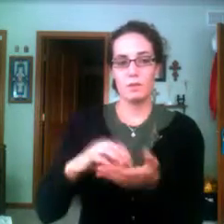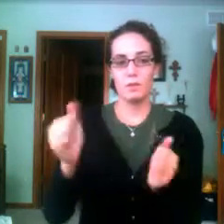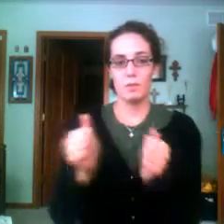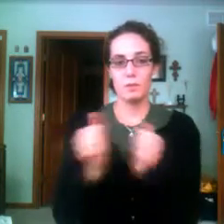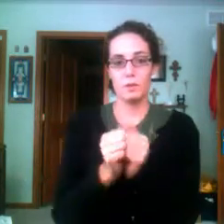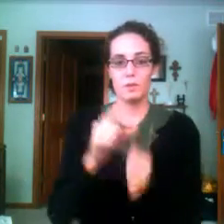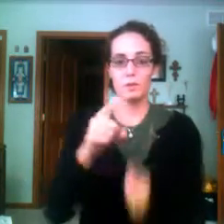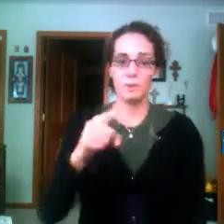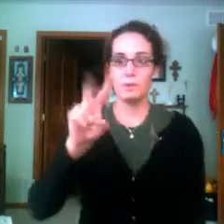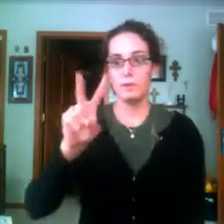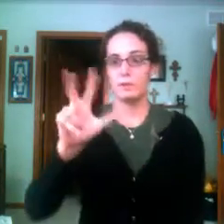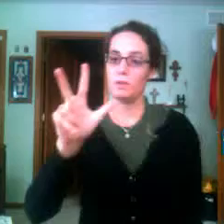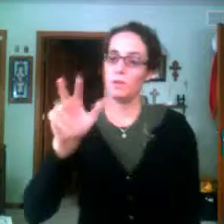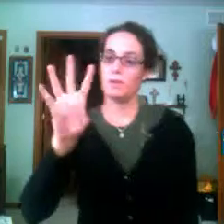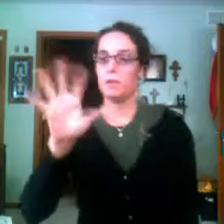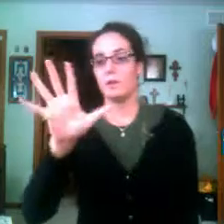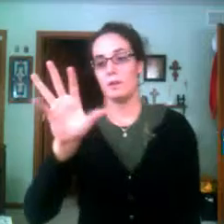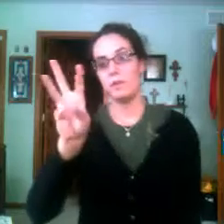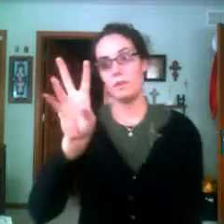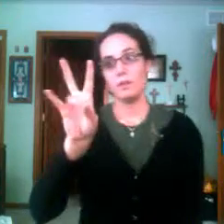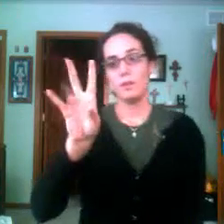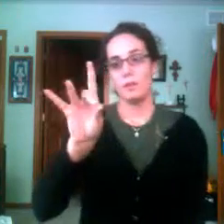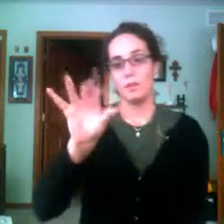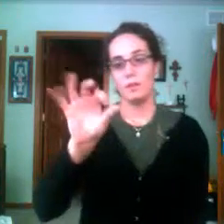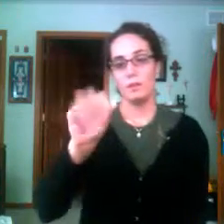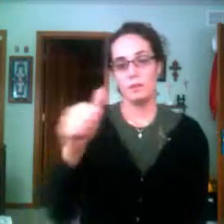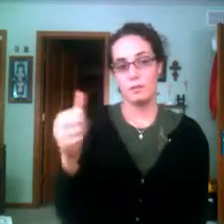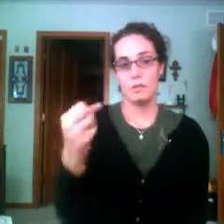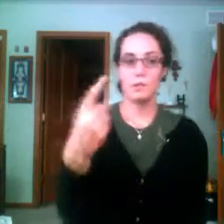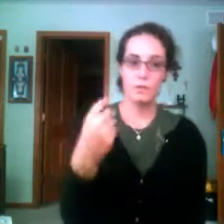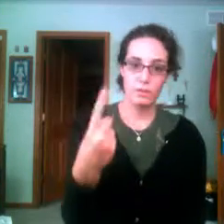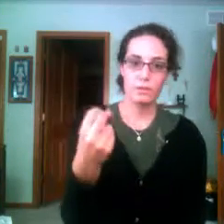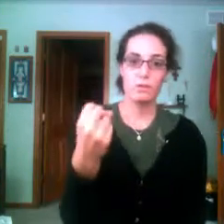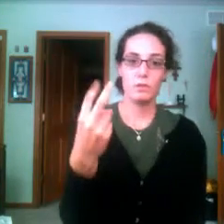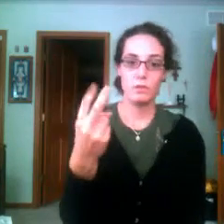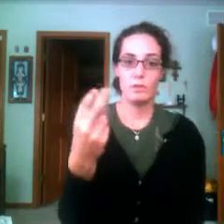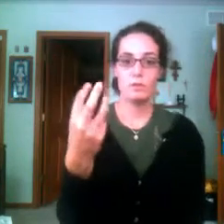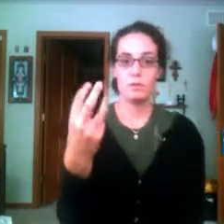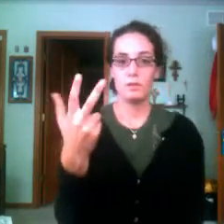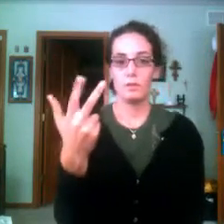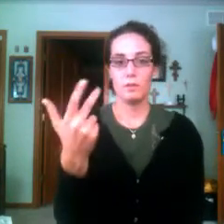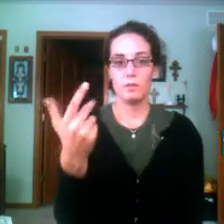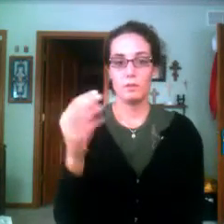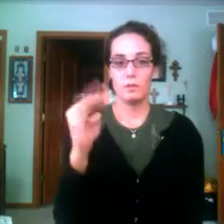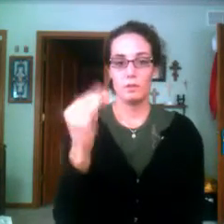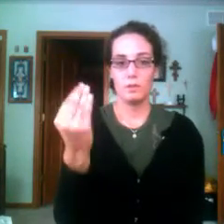7, 8, 9, 10, 11, 12, 13, 14, 15, and so on.